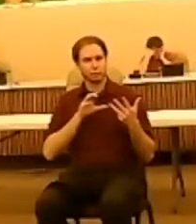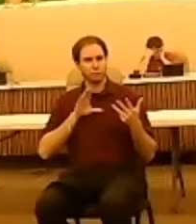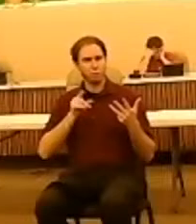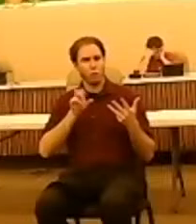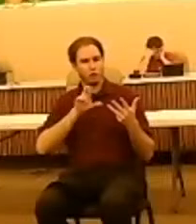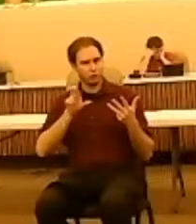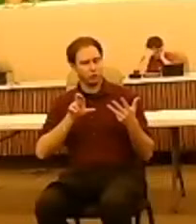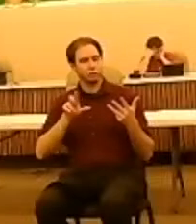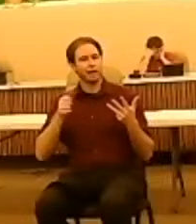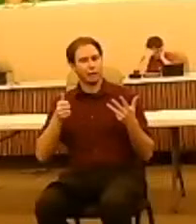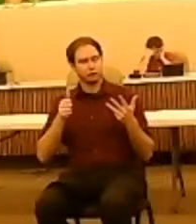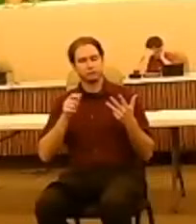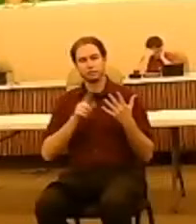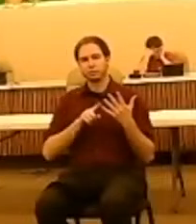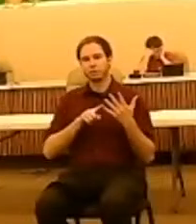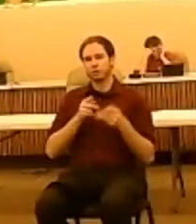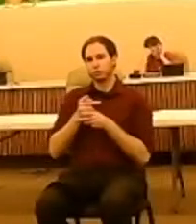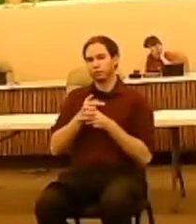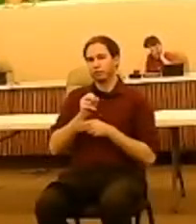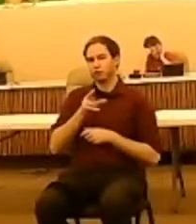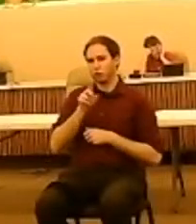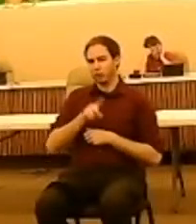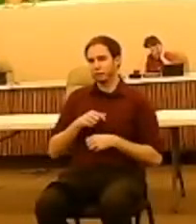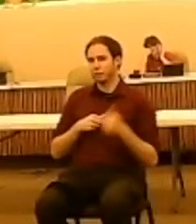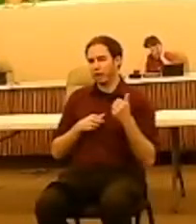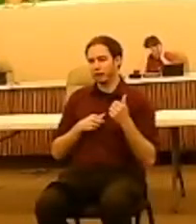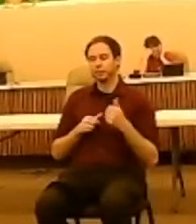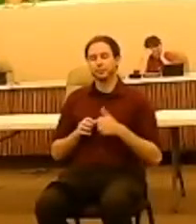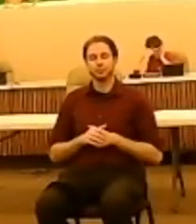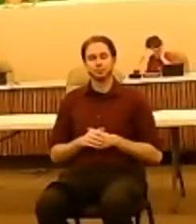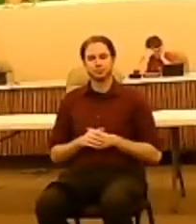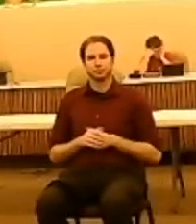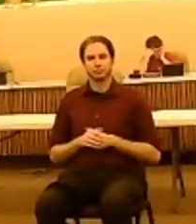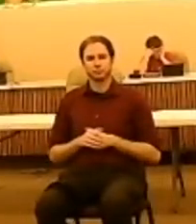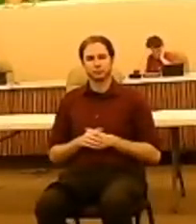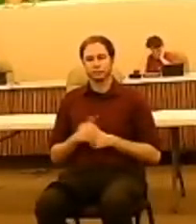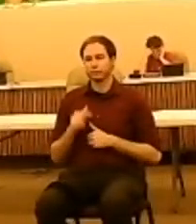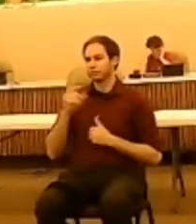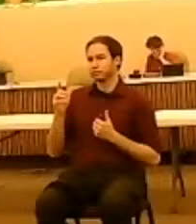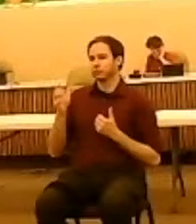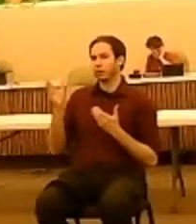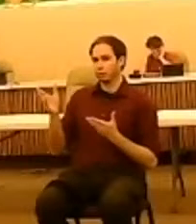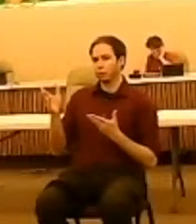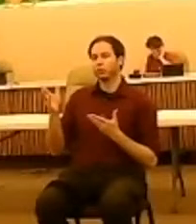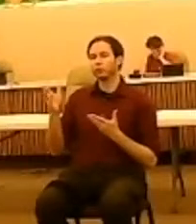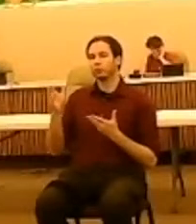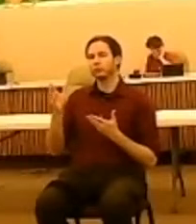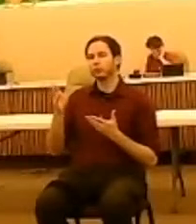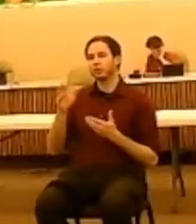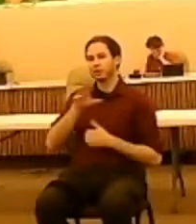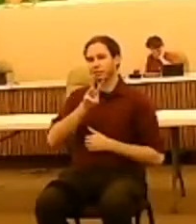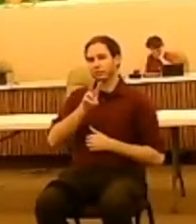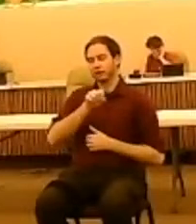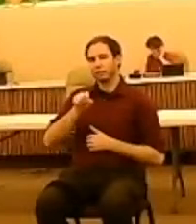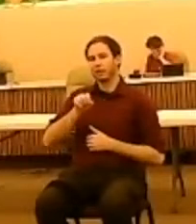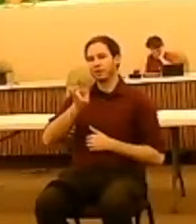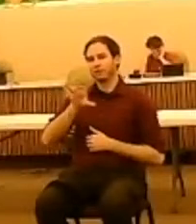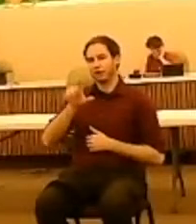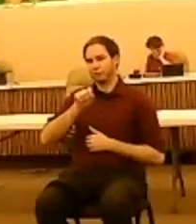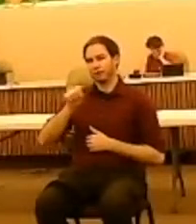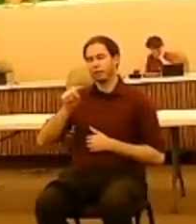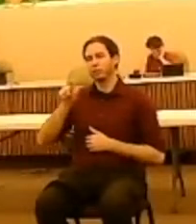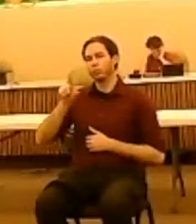Bolsner. Supervisor Schultz. Aye. Fellow board members, I have resolution